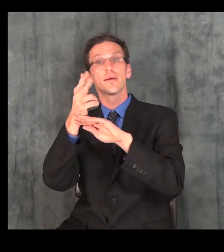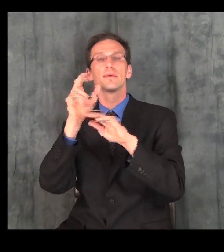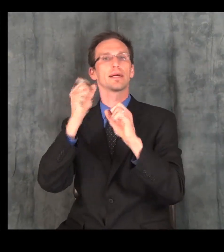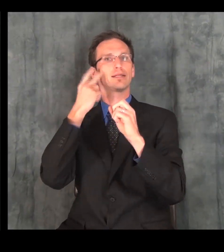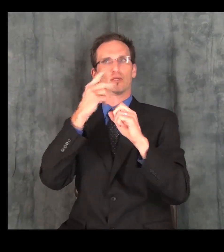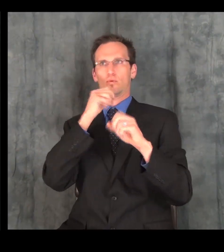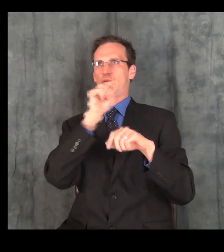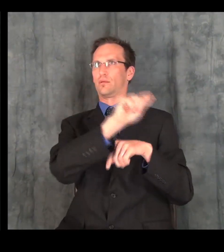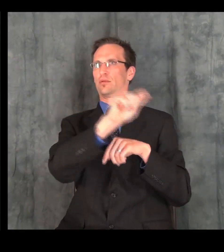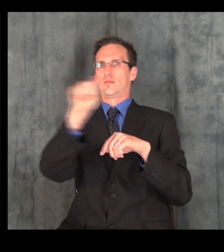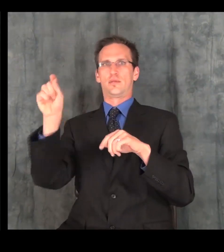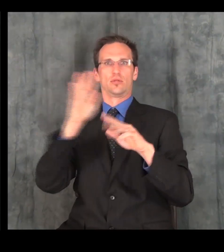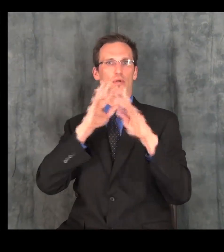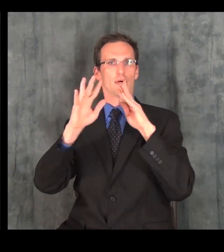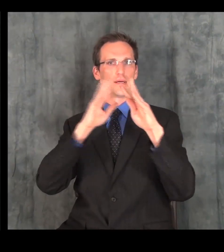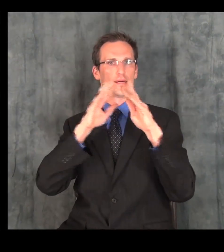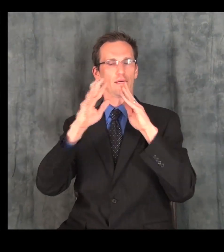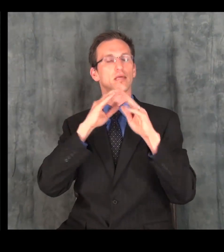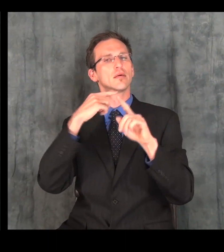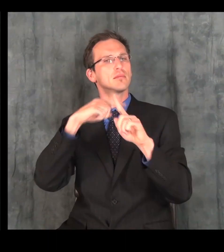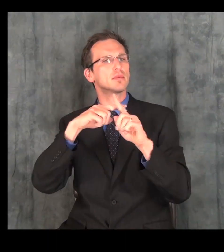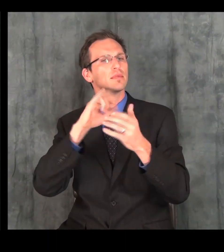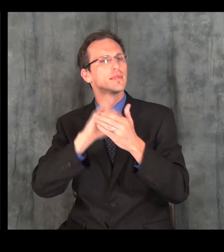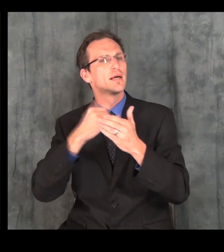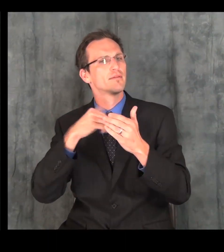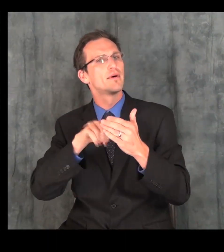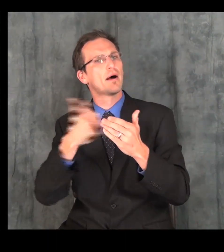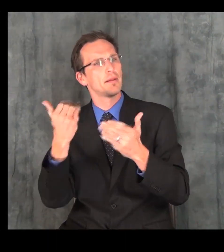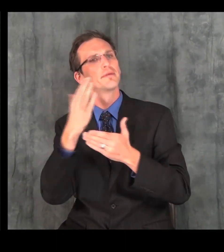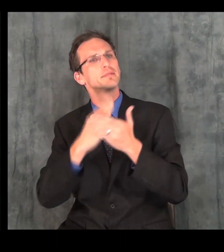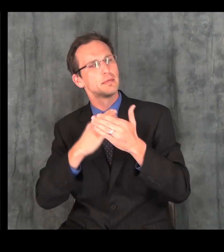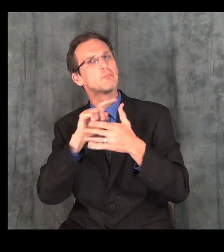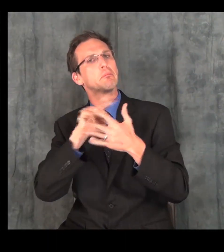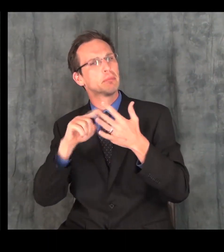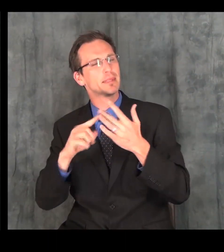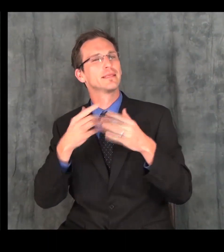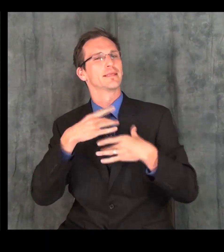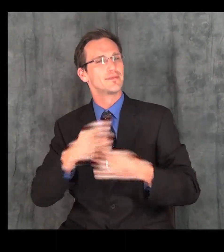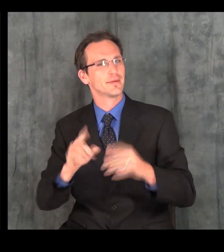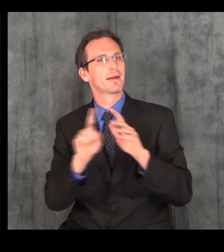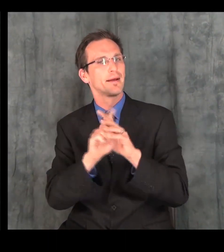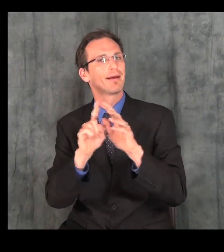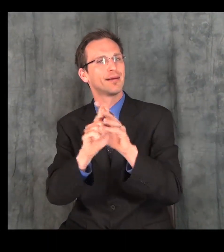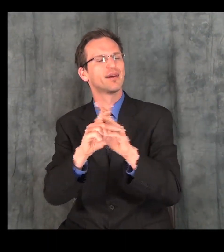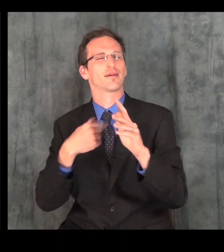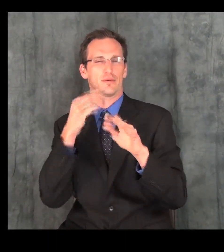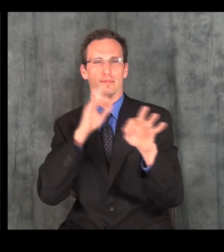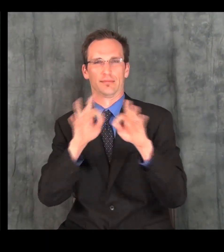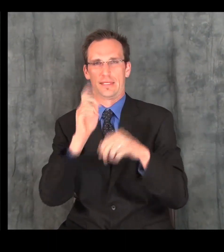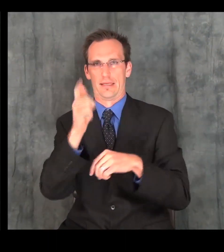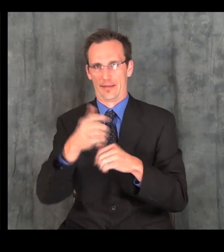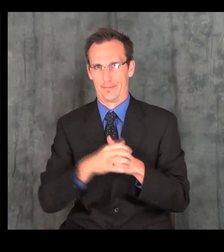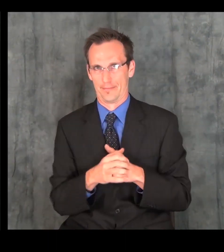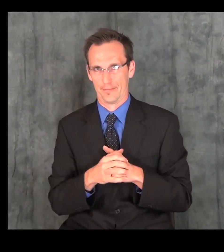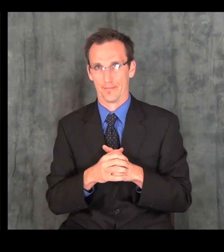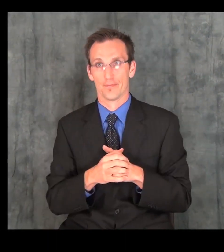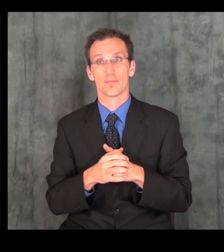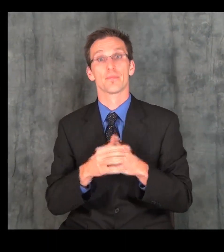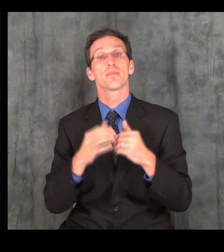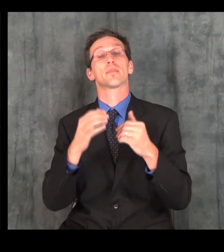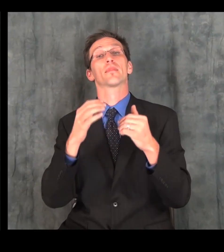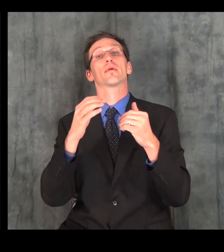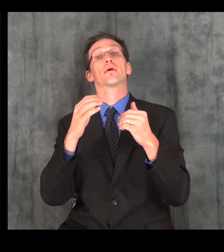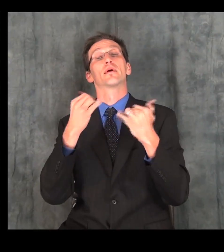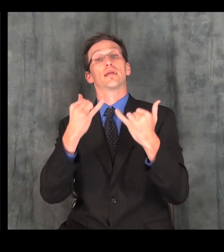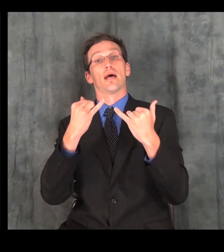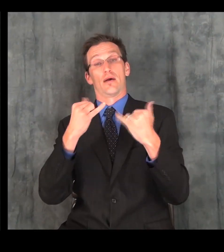one time, but it also has other implications, which I'll talk about a bit later on. On the photograph on the right-hand side of the